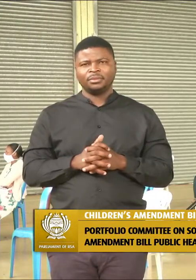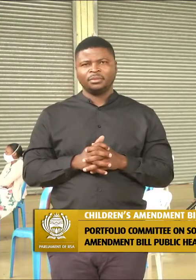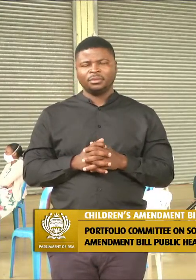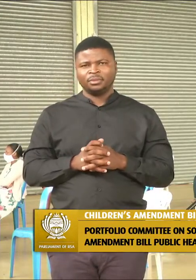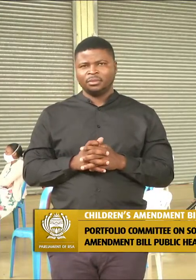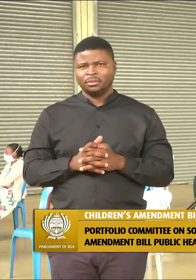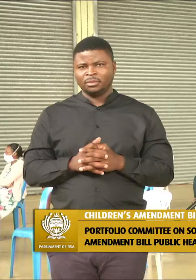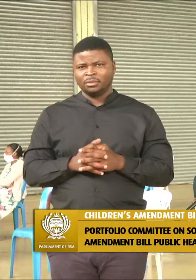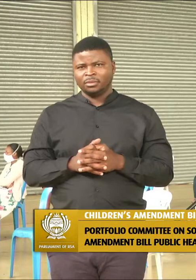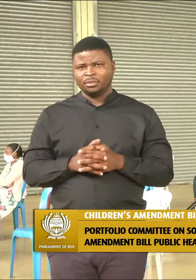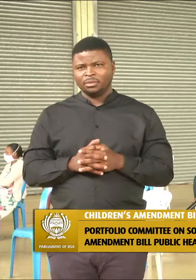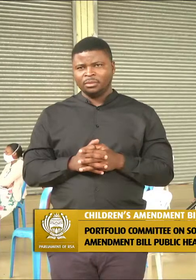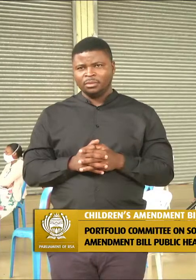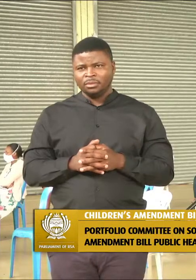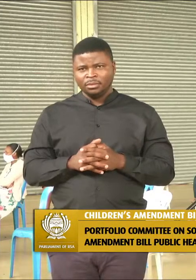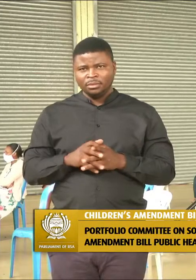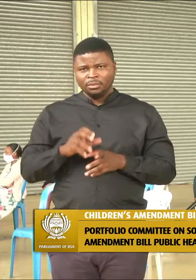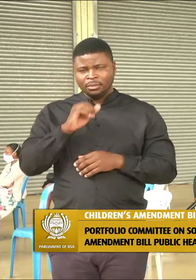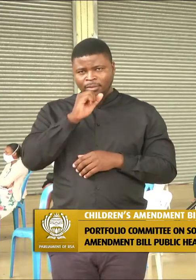okufanele alungiswe.